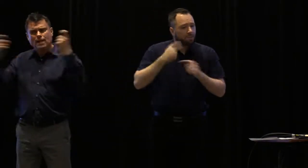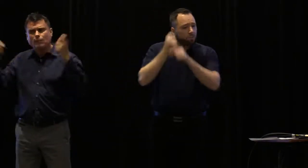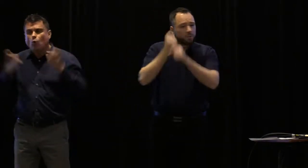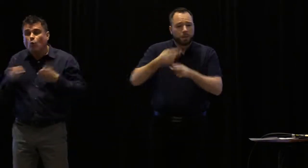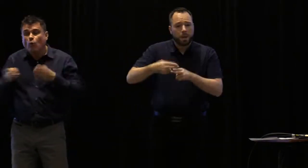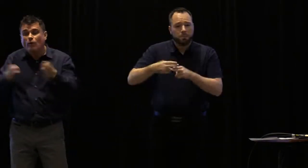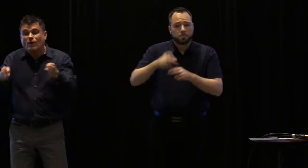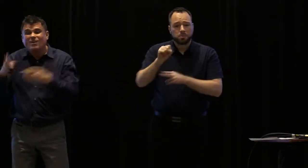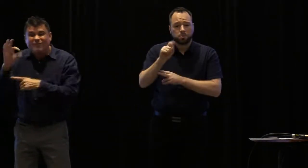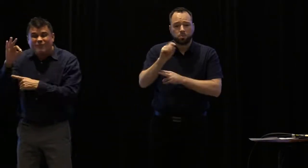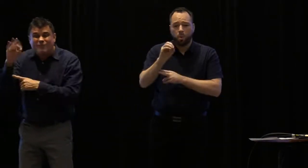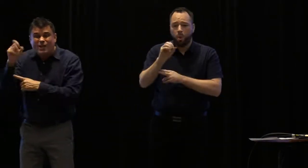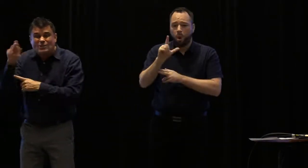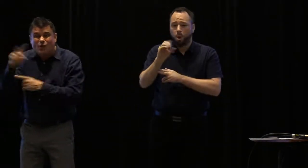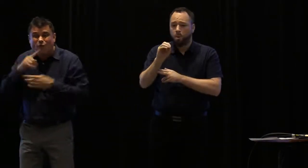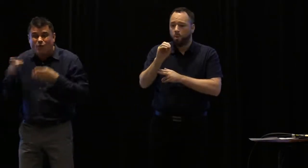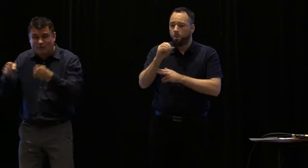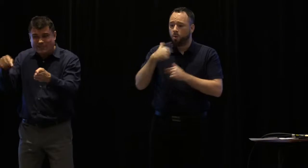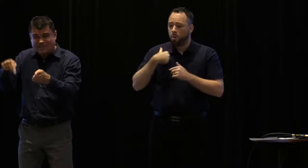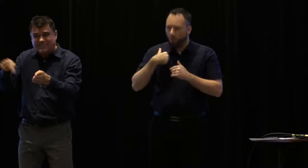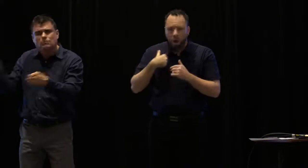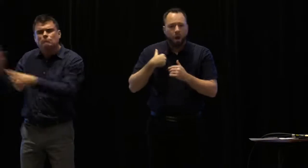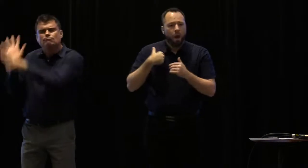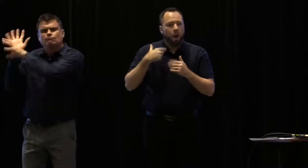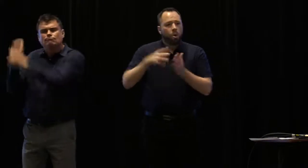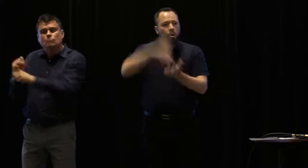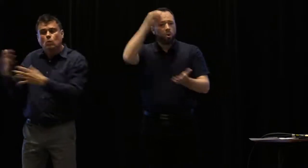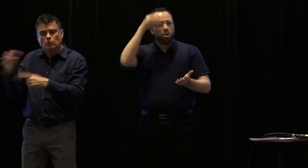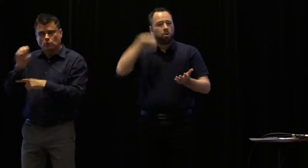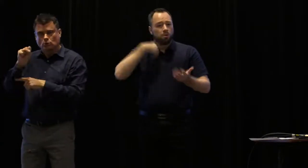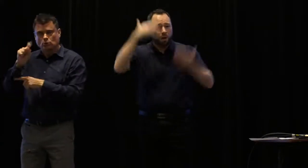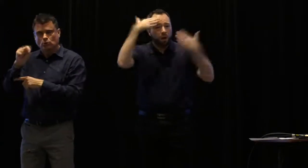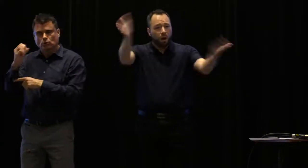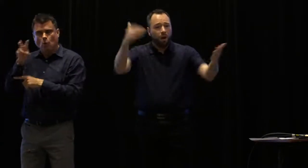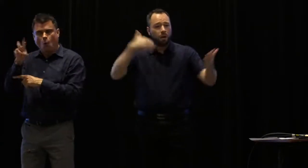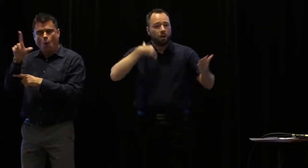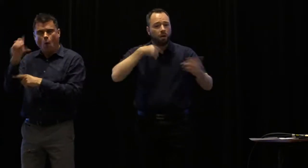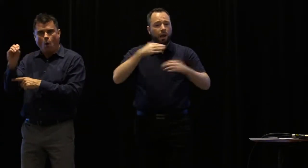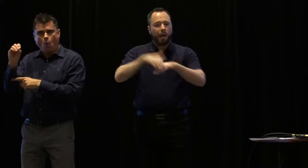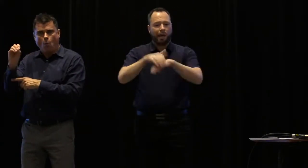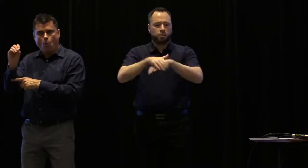The famous river here, the traditional name of that river is the Stalo.